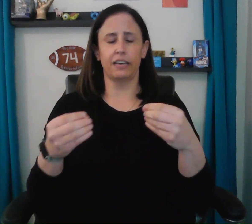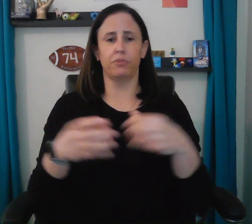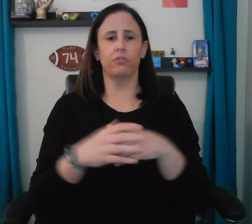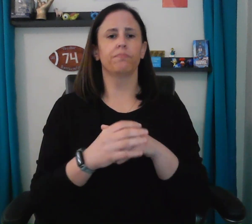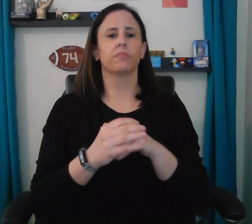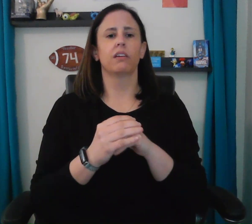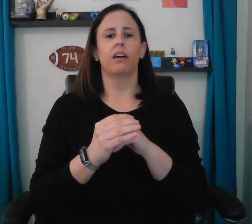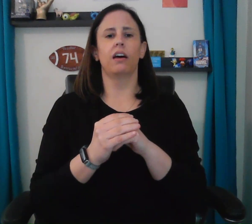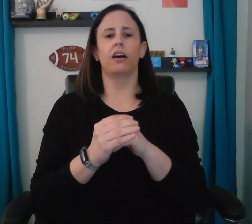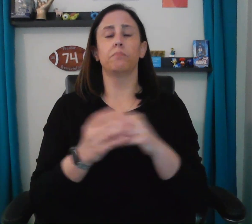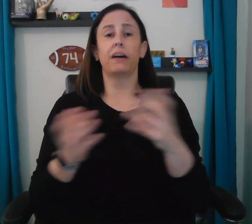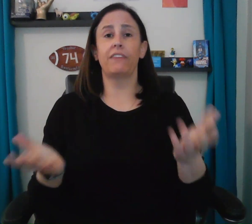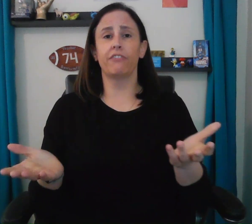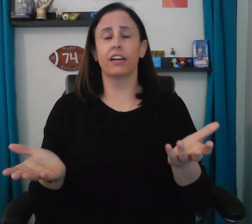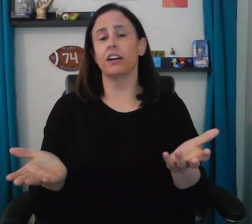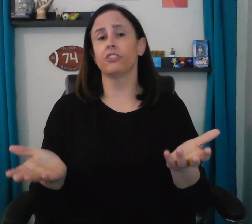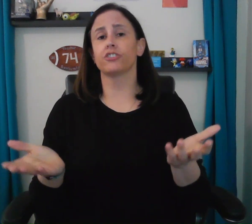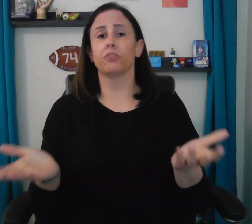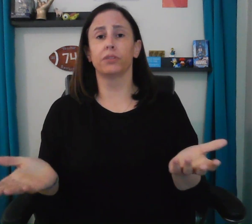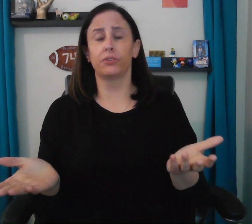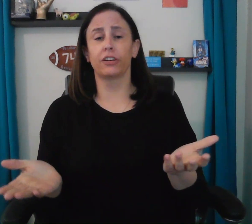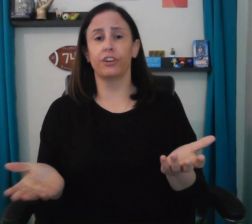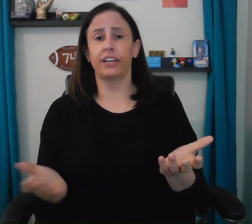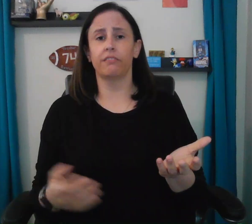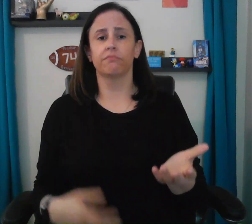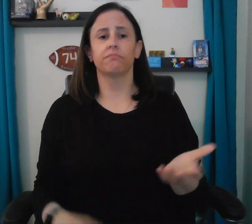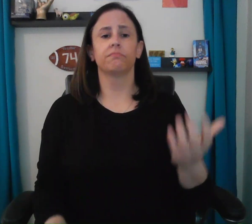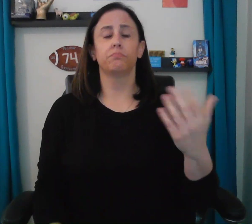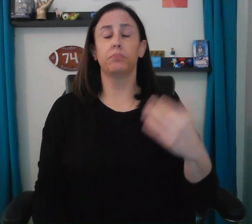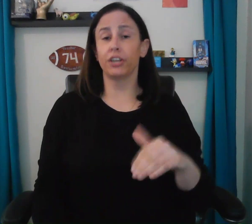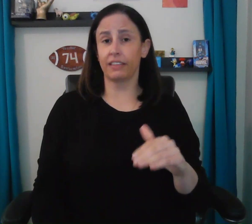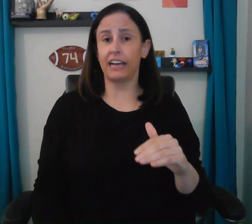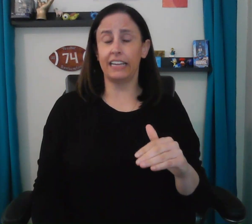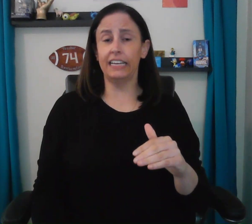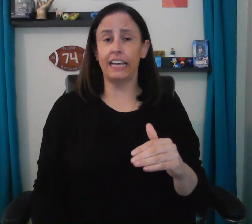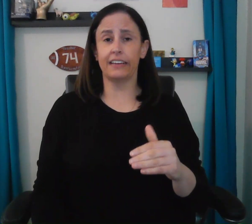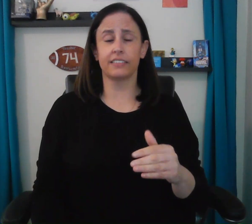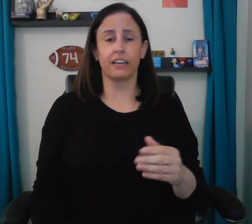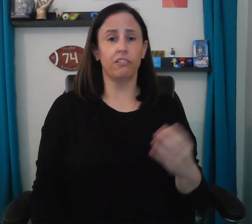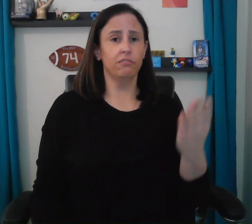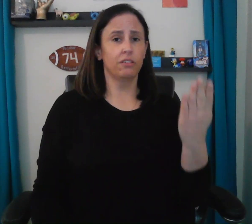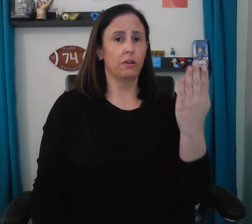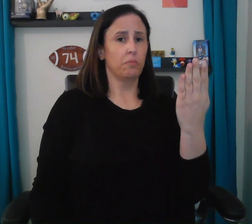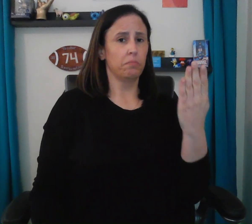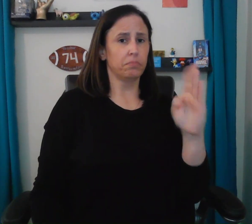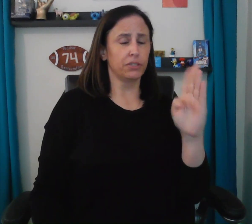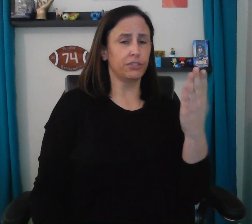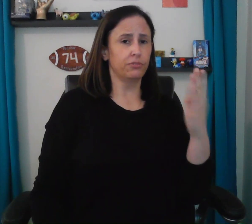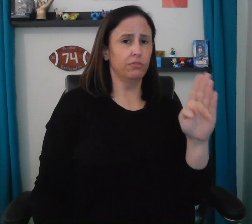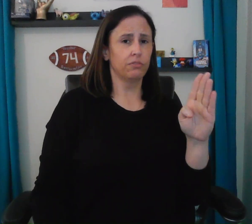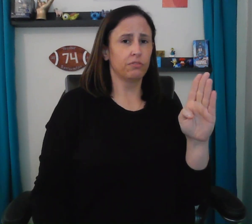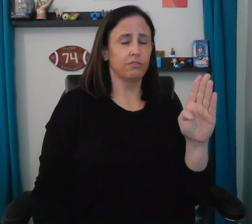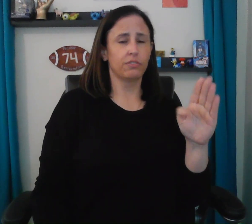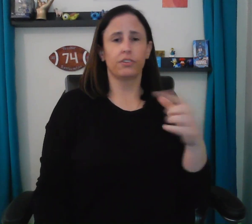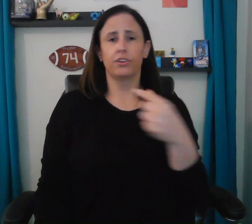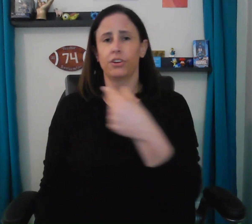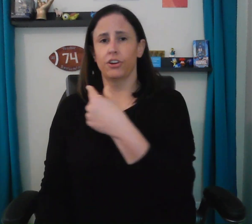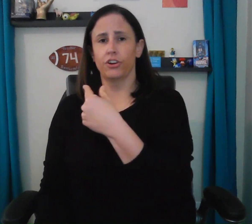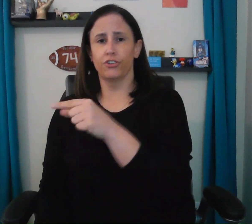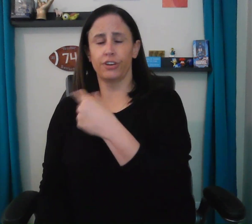example, my favorite colors are blue and green. Putting that in ASL, blue,